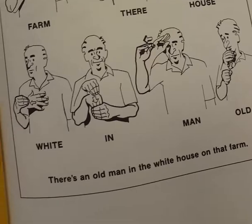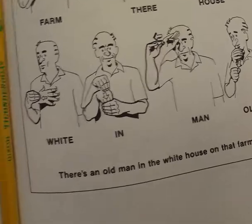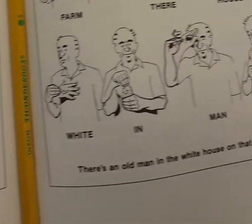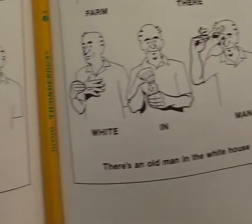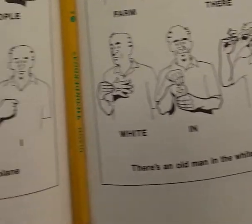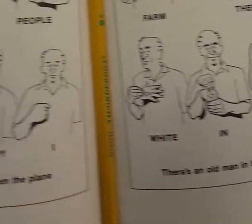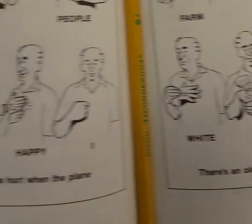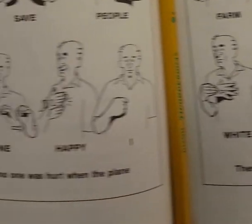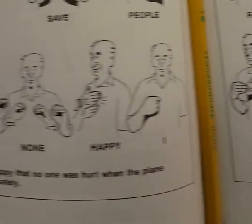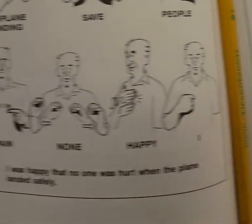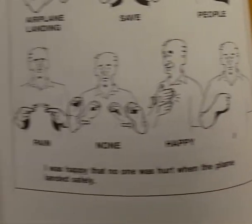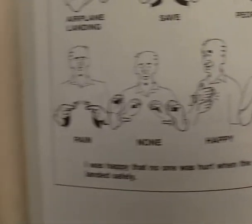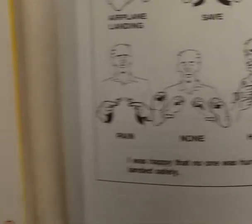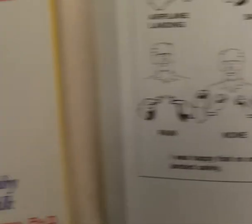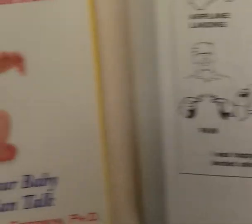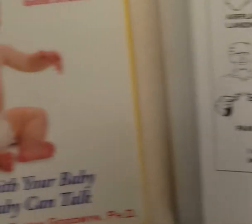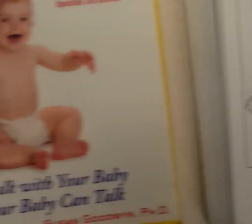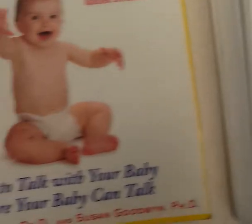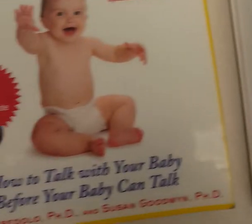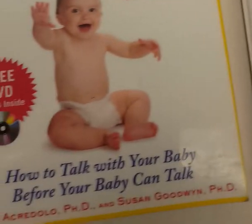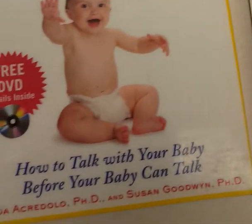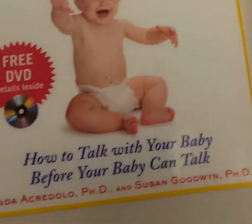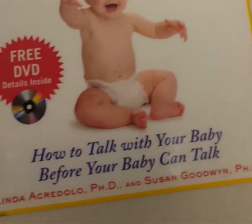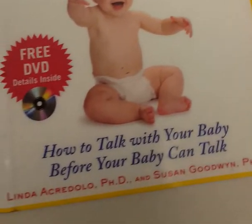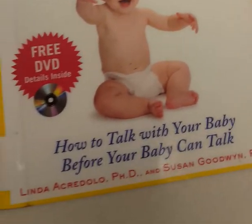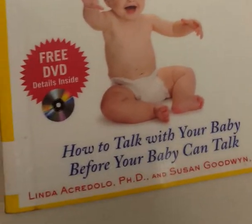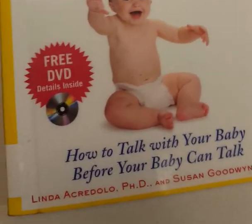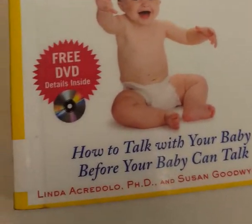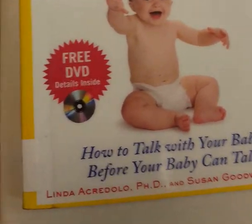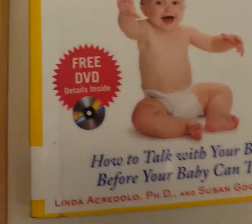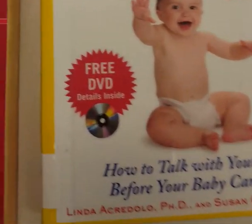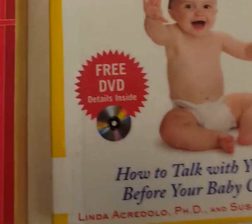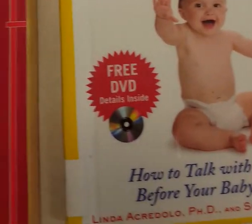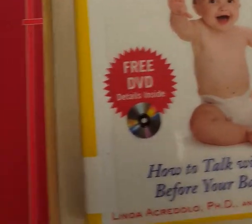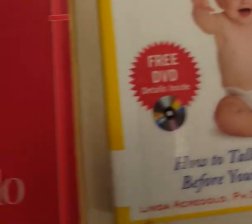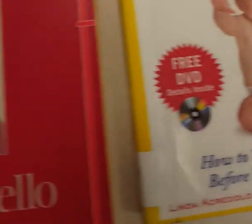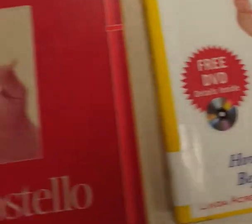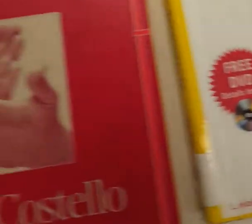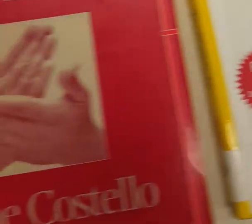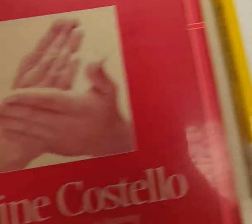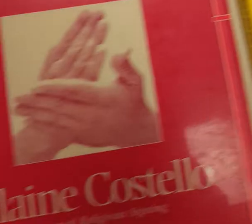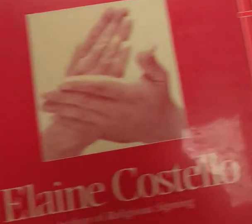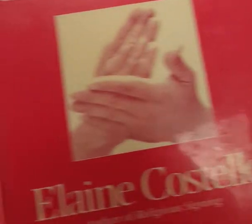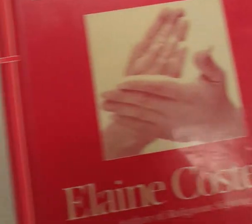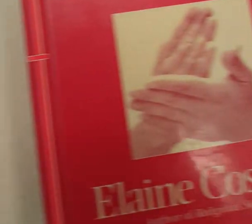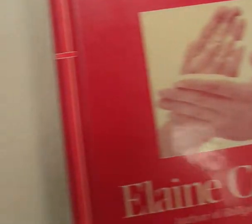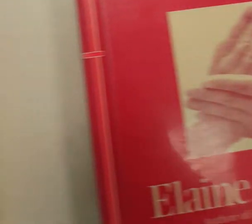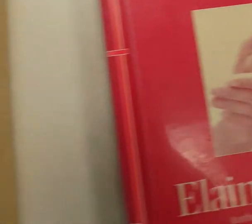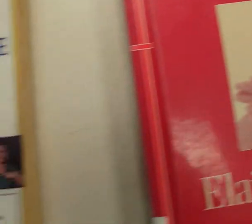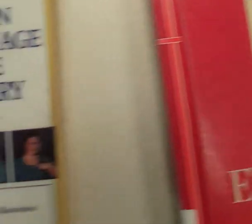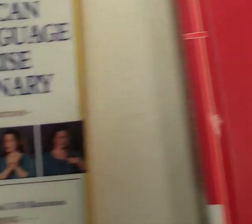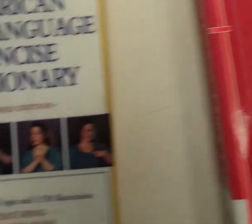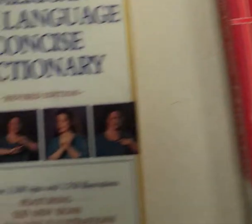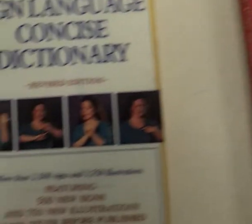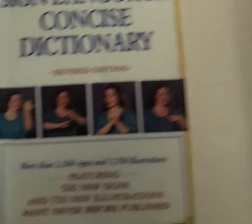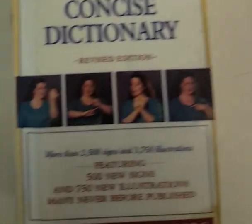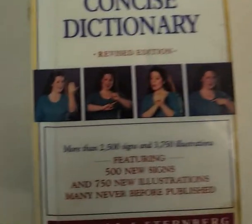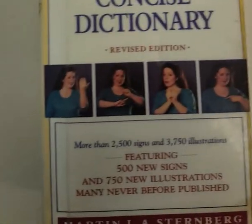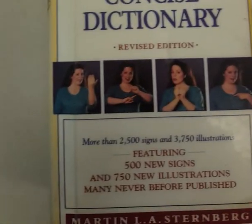and hopefully get to the point of mastery of sign language within the 30 days.